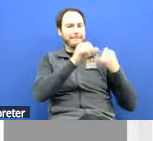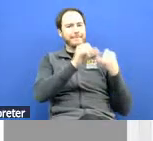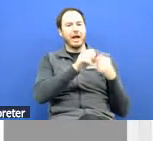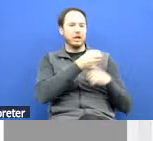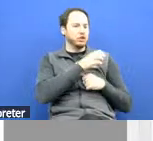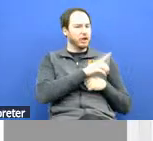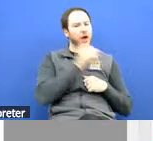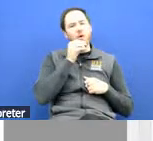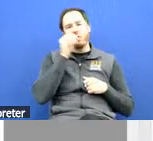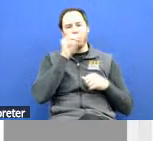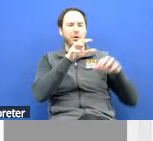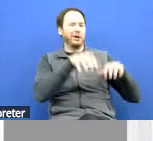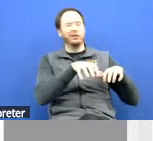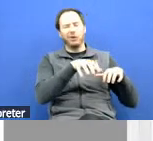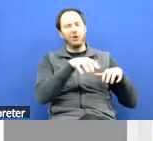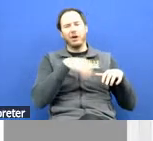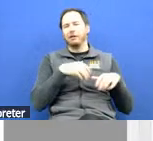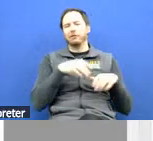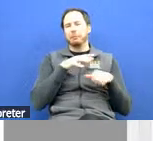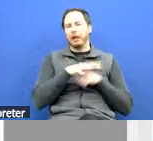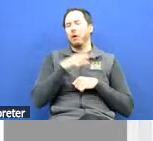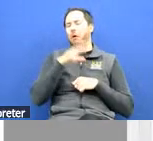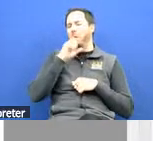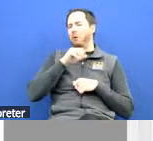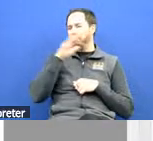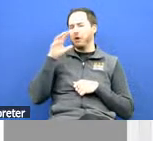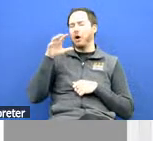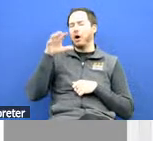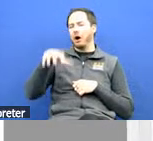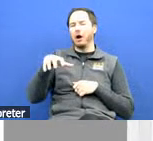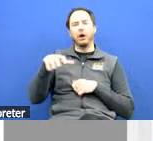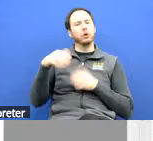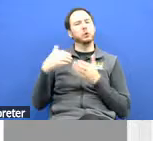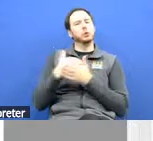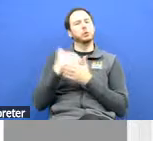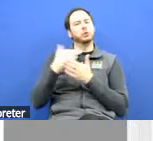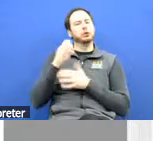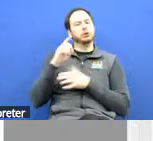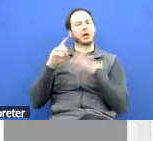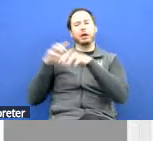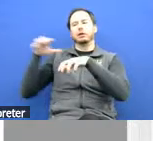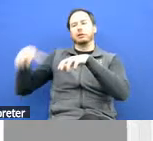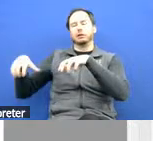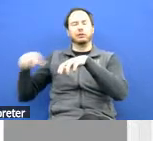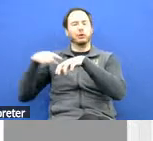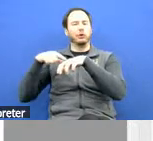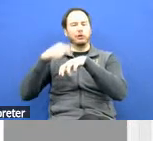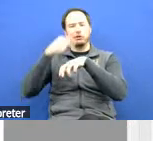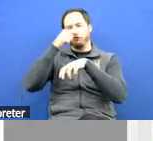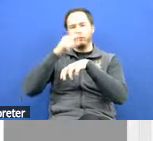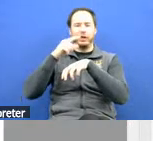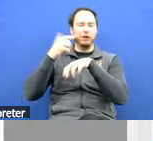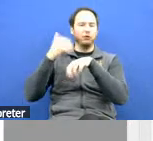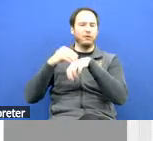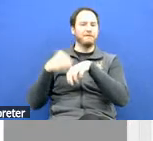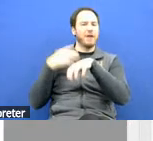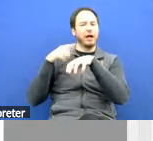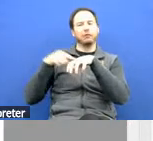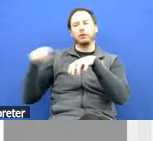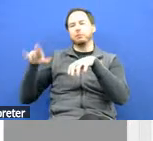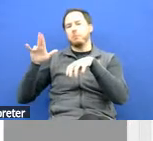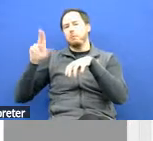again, you see plenty of old farms around that their house might be Greek Revival, but their barns